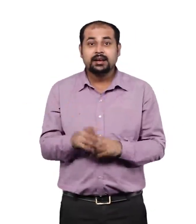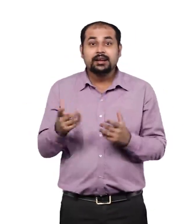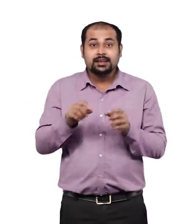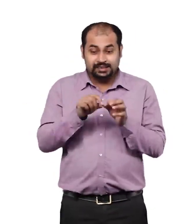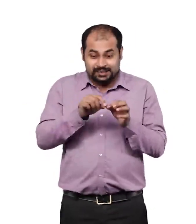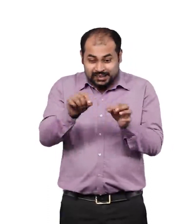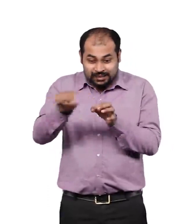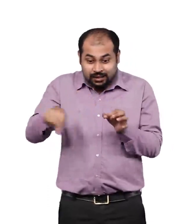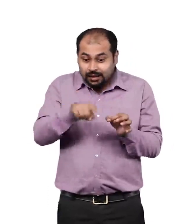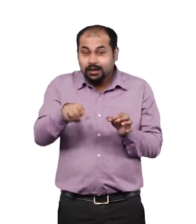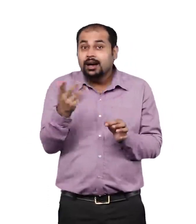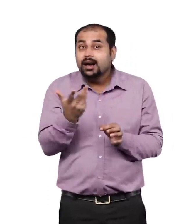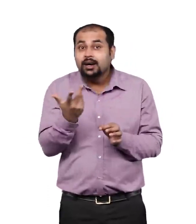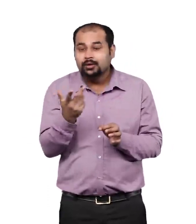Using his handspan.